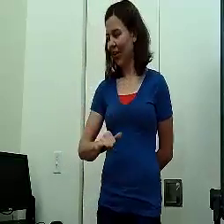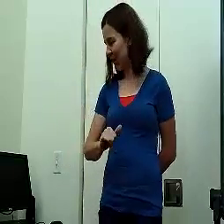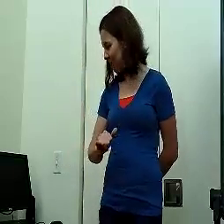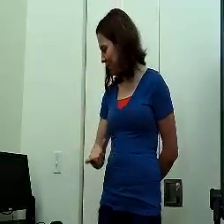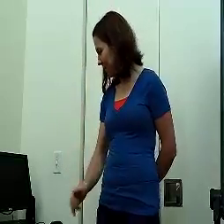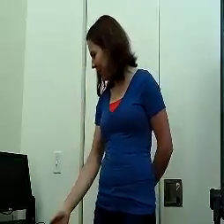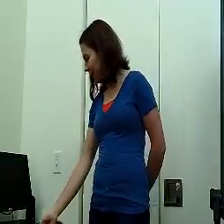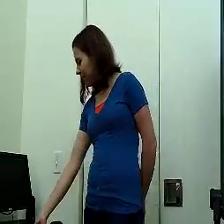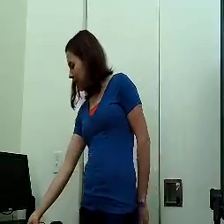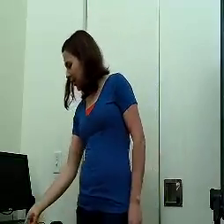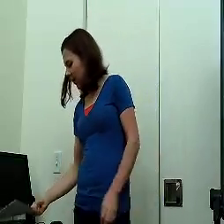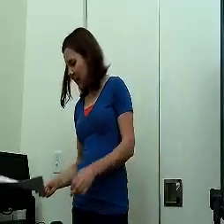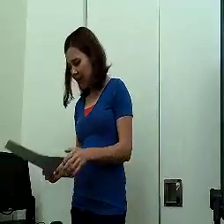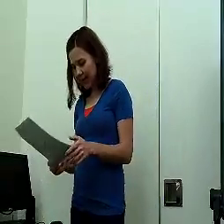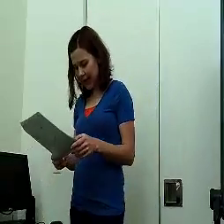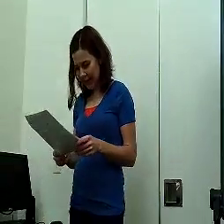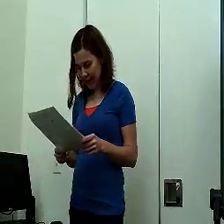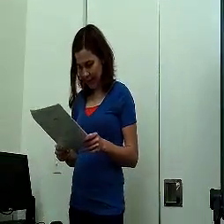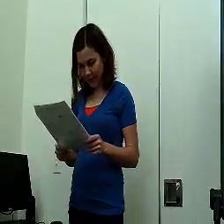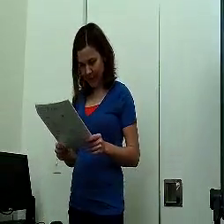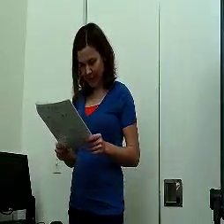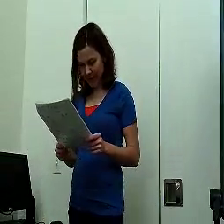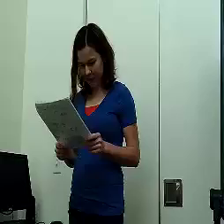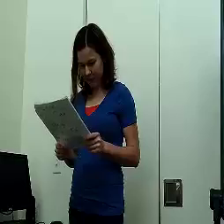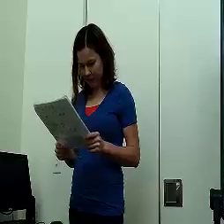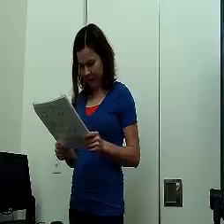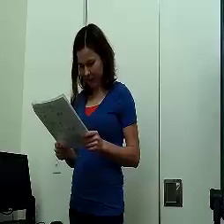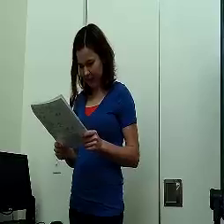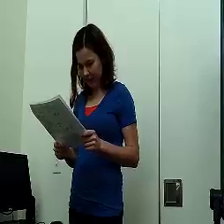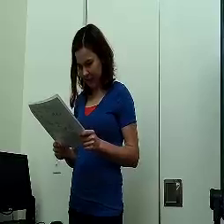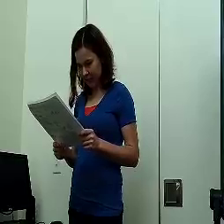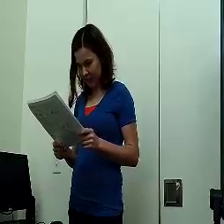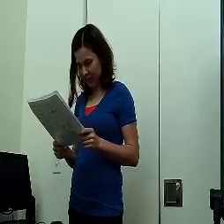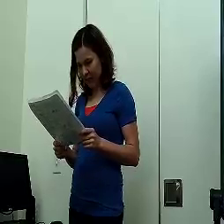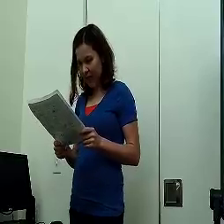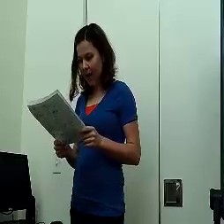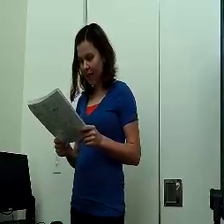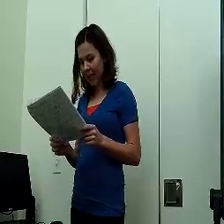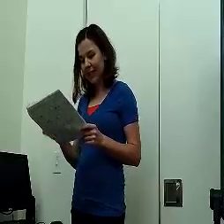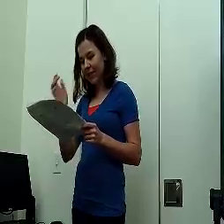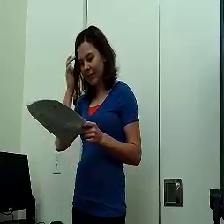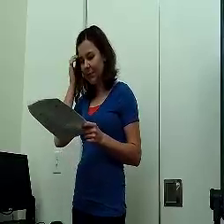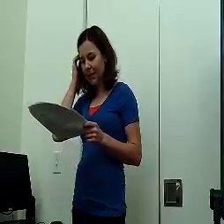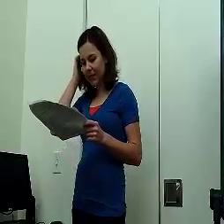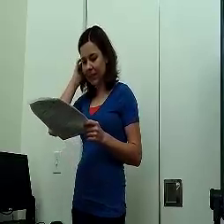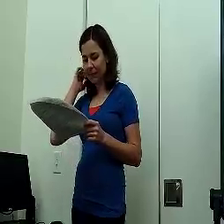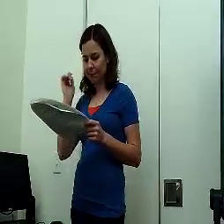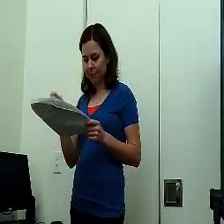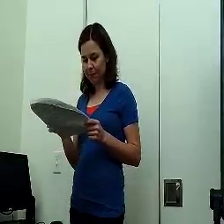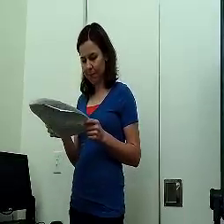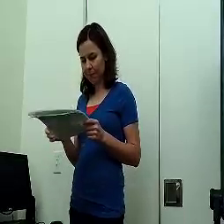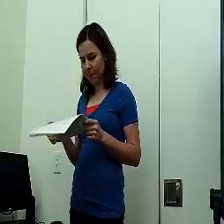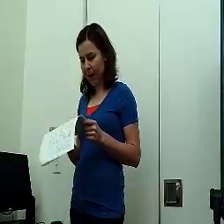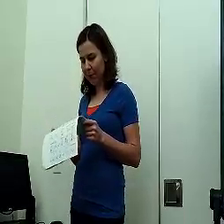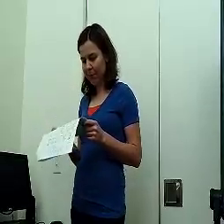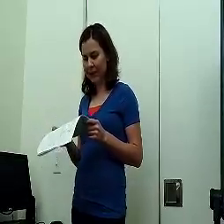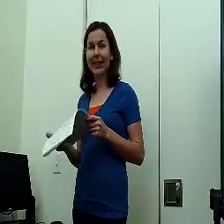Hungry. Yep. Okay, Rose, let's go. Okay, so this is probably, it's